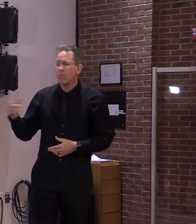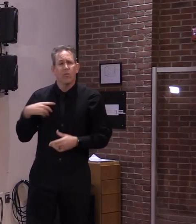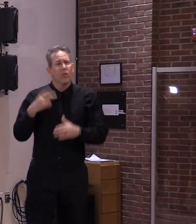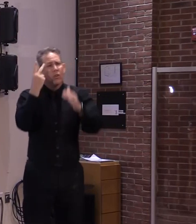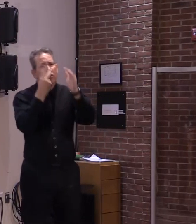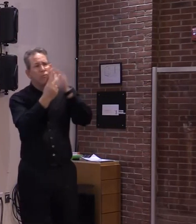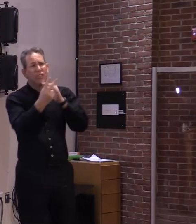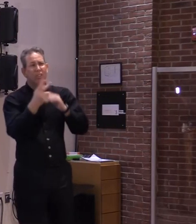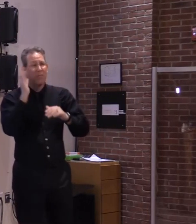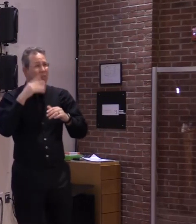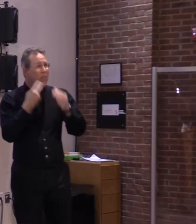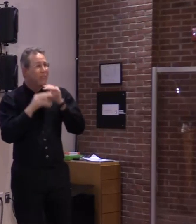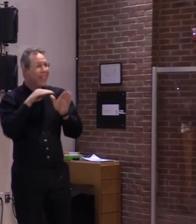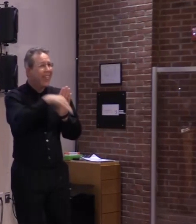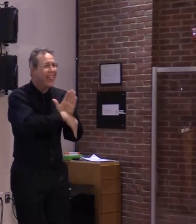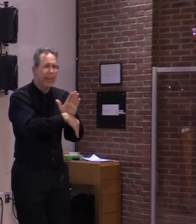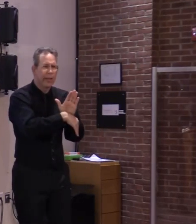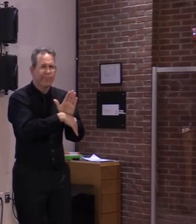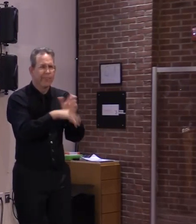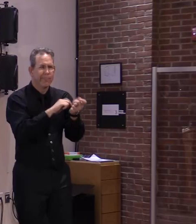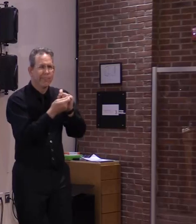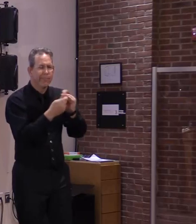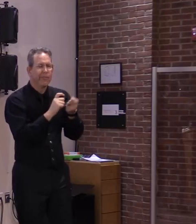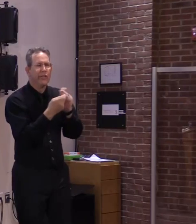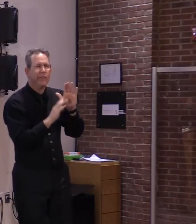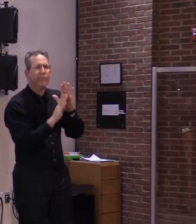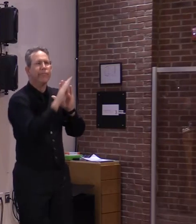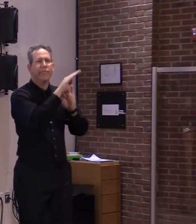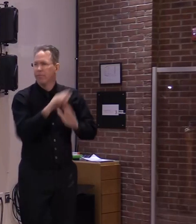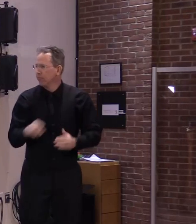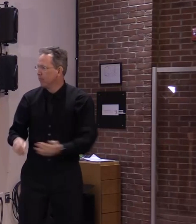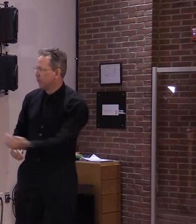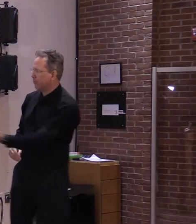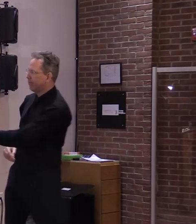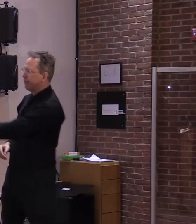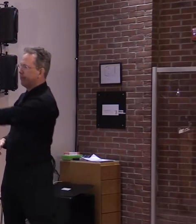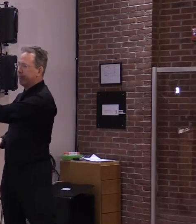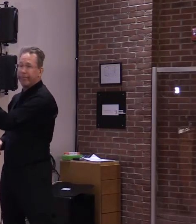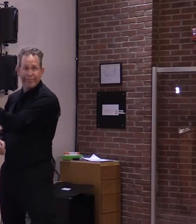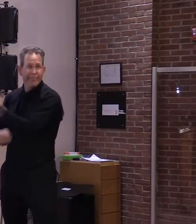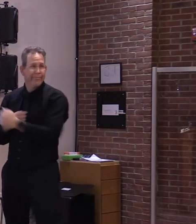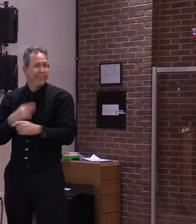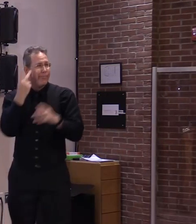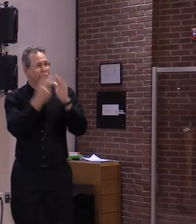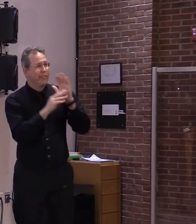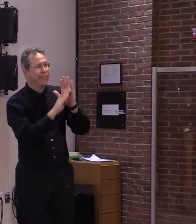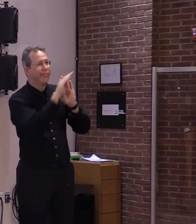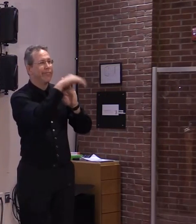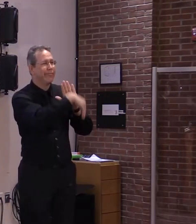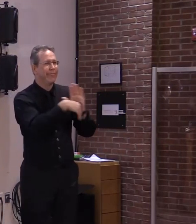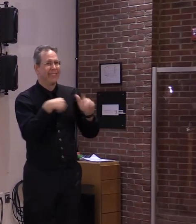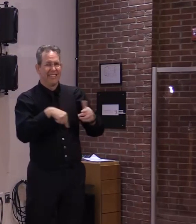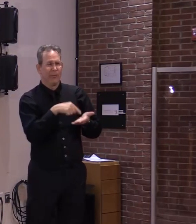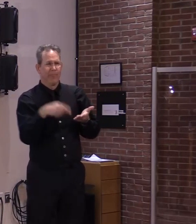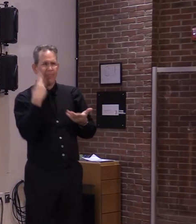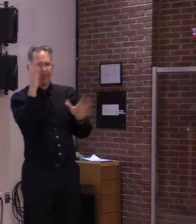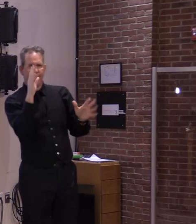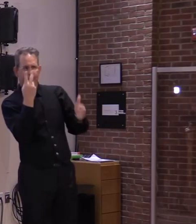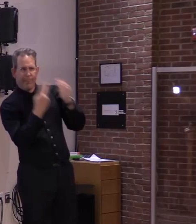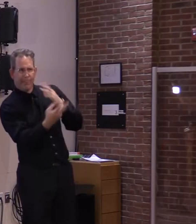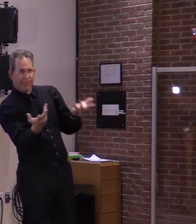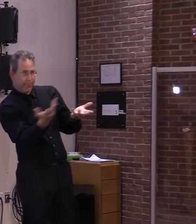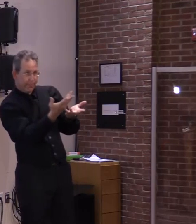added much unpredictability in our forecast this week. The CDC ensemble model, which collects about